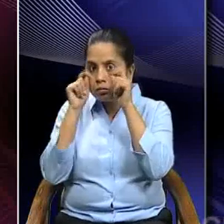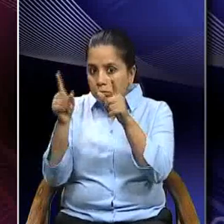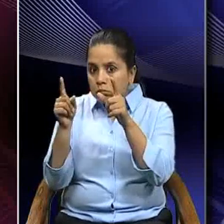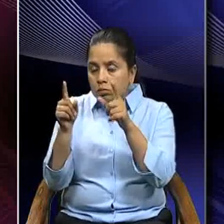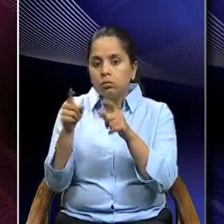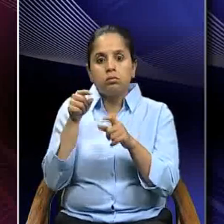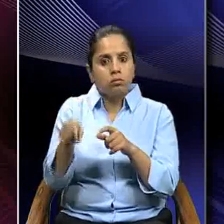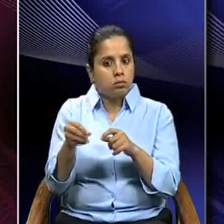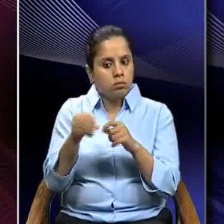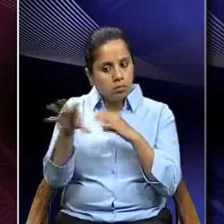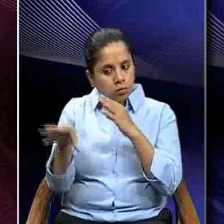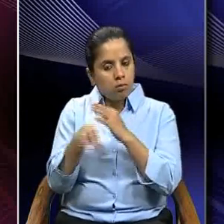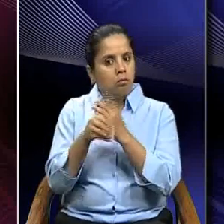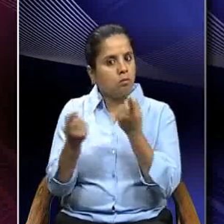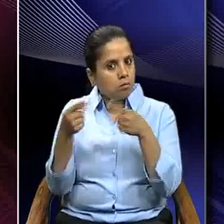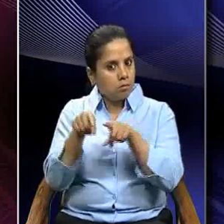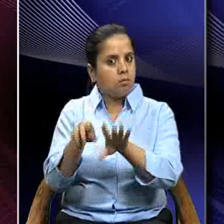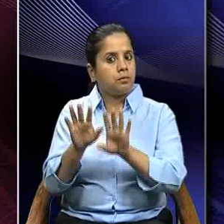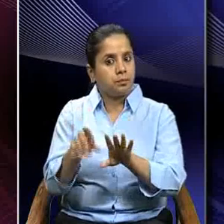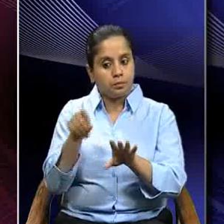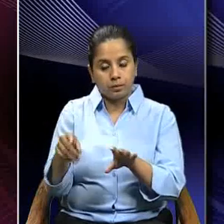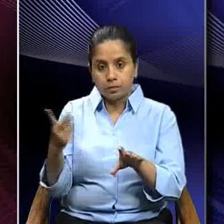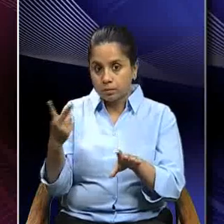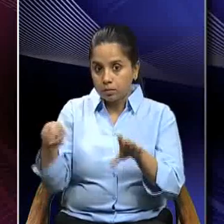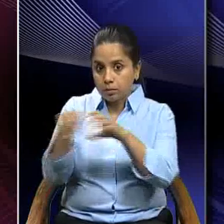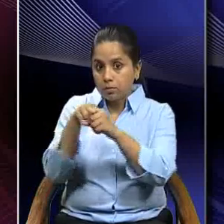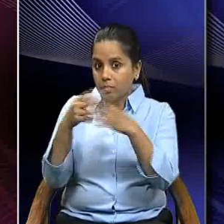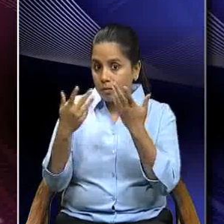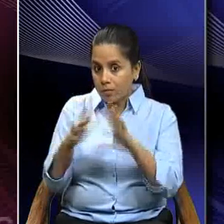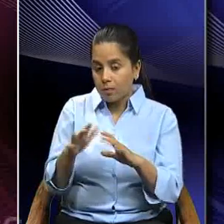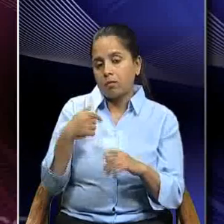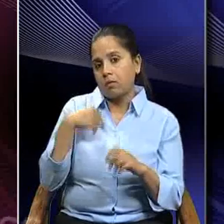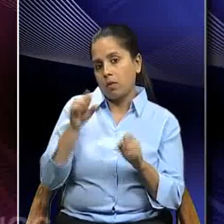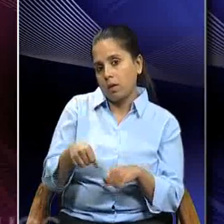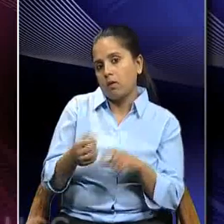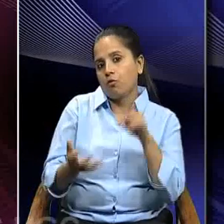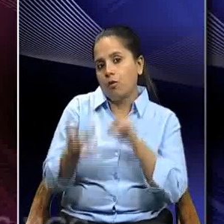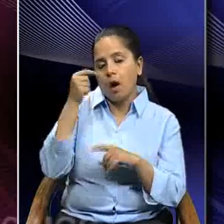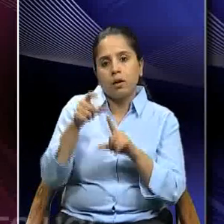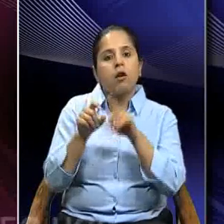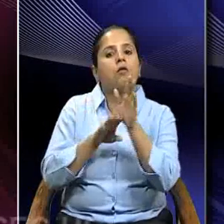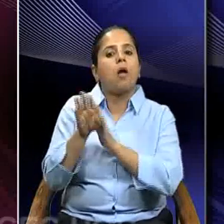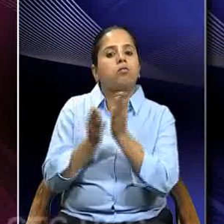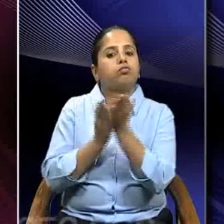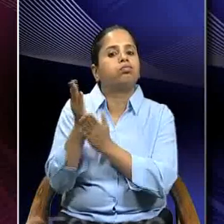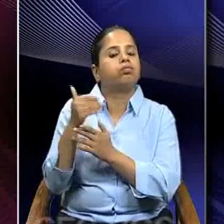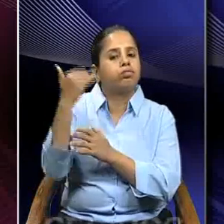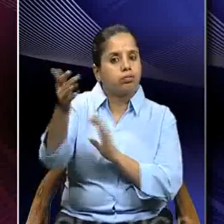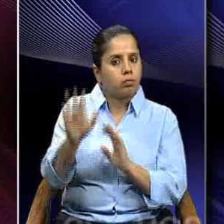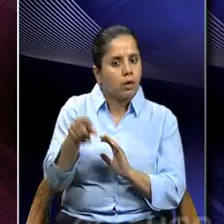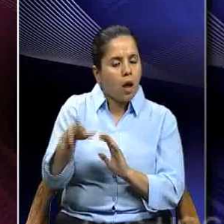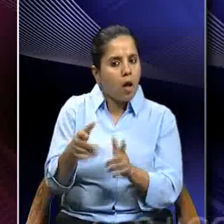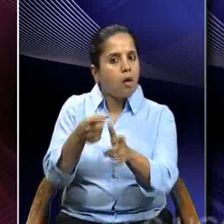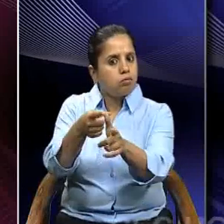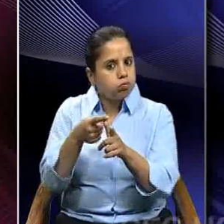is complementary in nature. Once they are combined together, we can find a development path which is having speed,